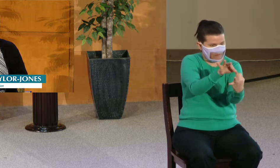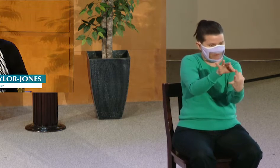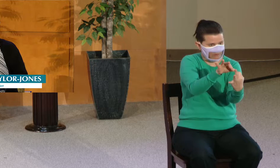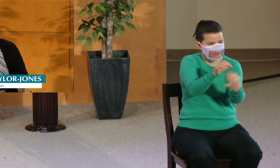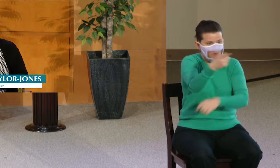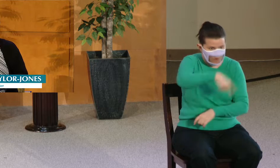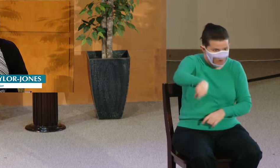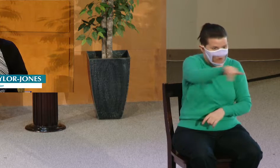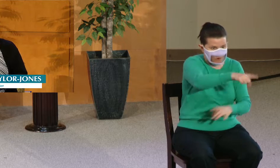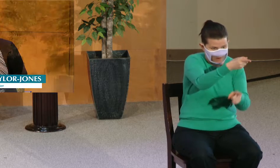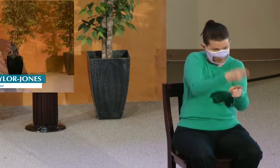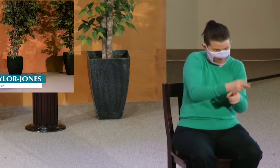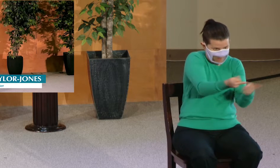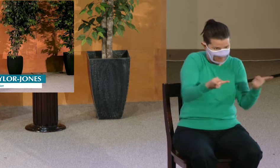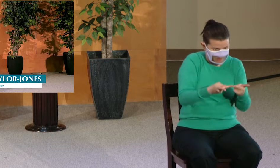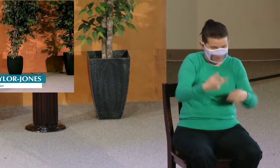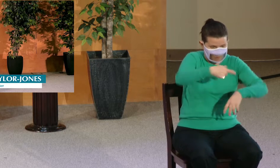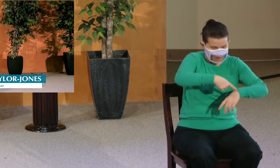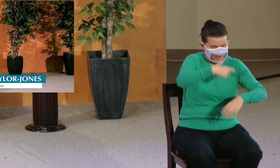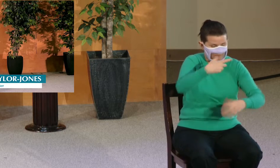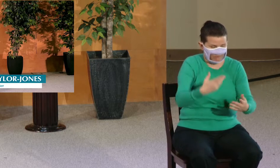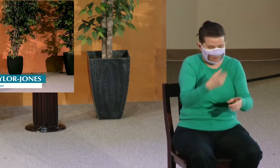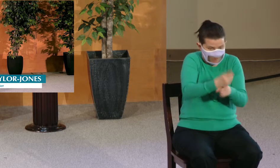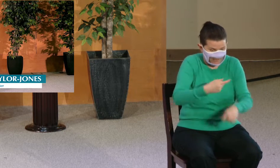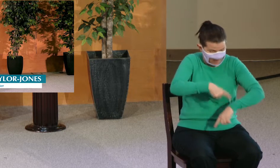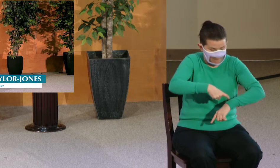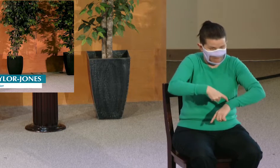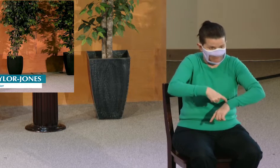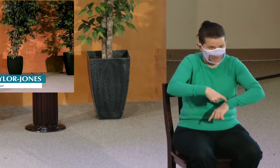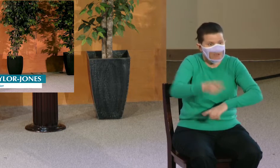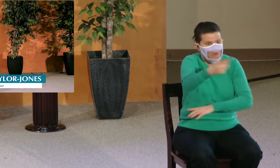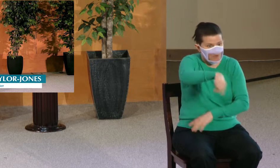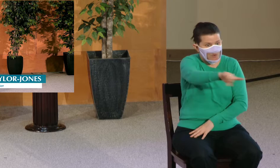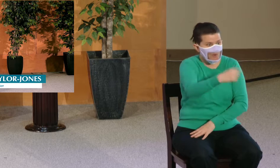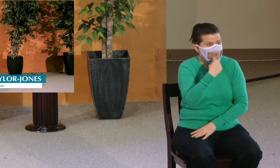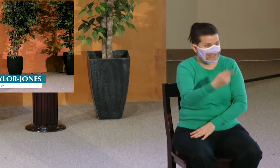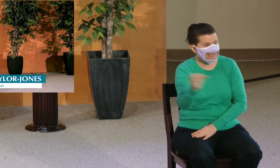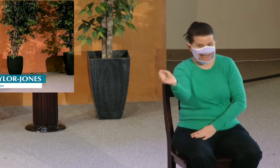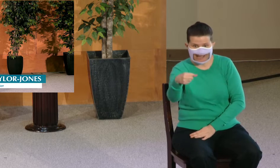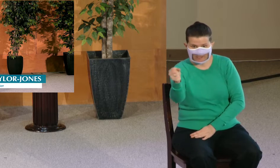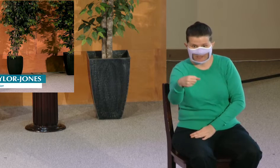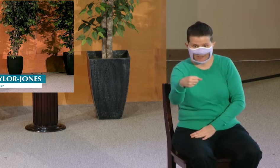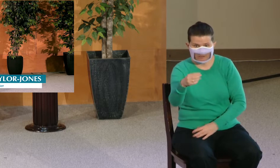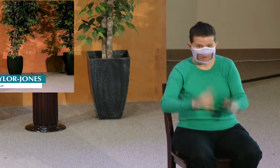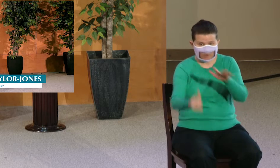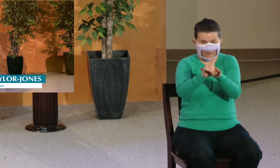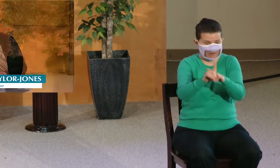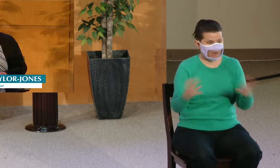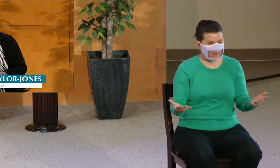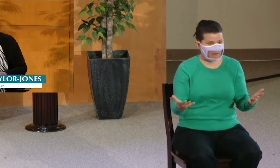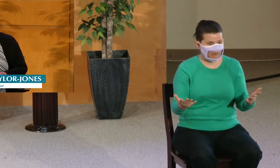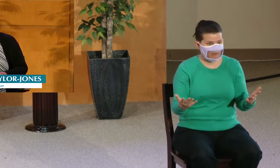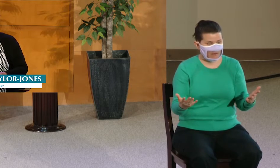now. Now, you've said yes to being here, so I'm inviting you to be bold, to